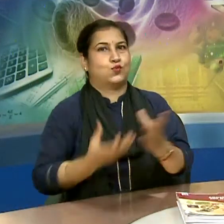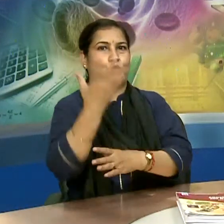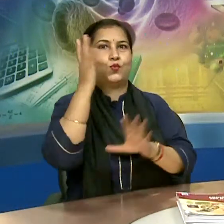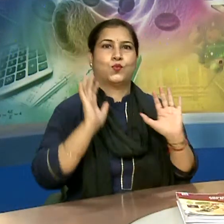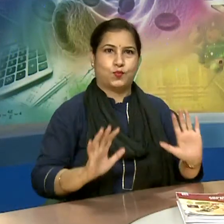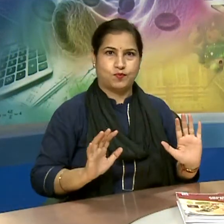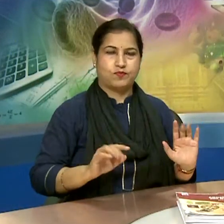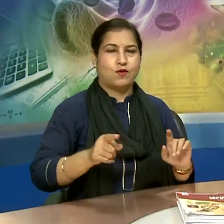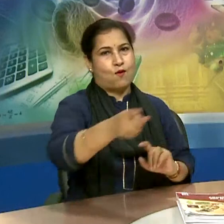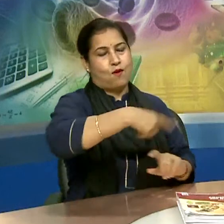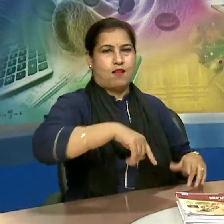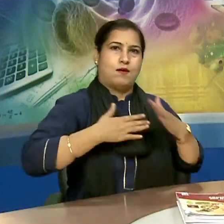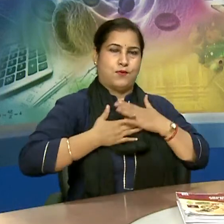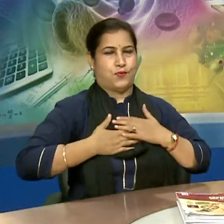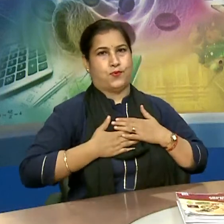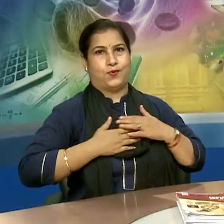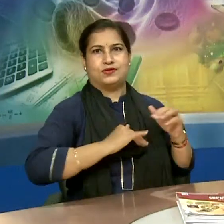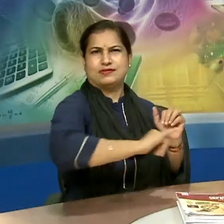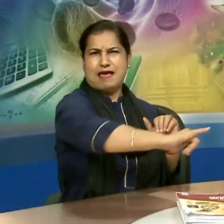In this way,